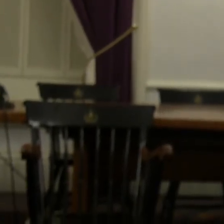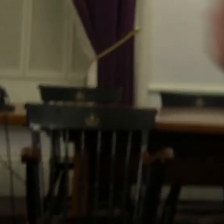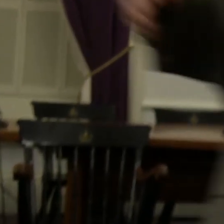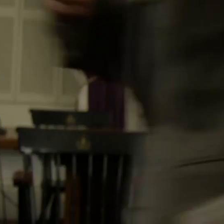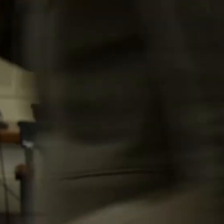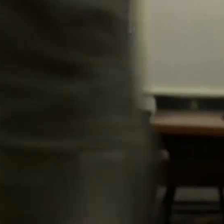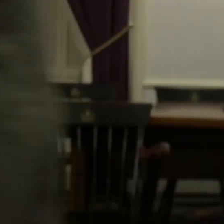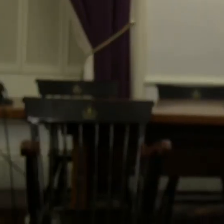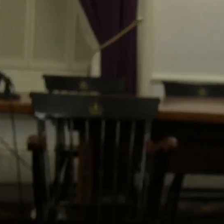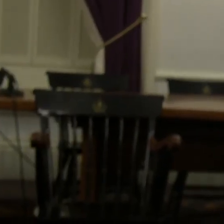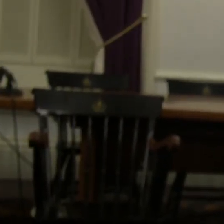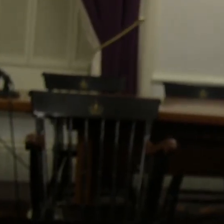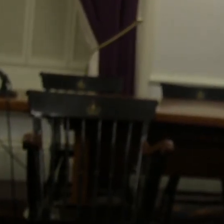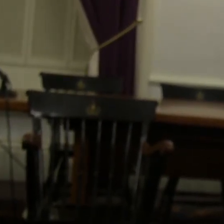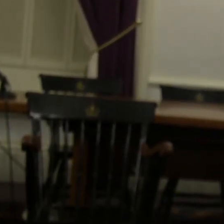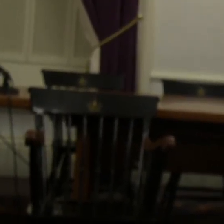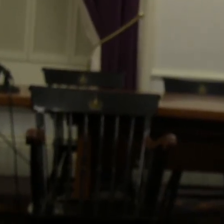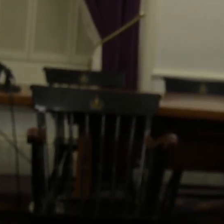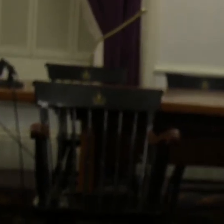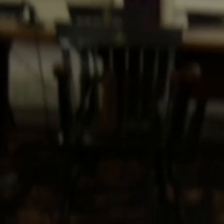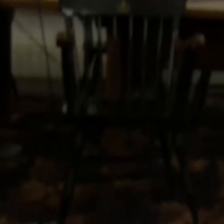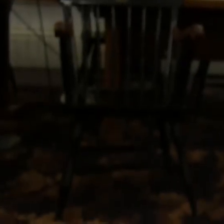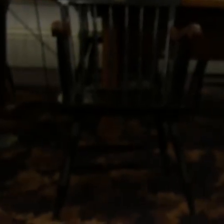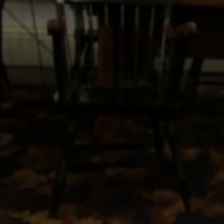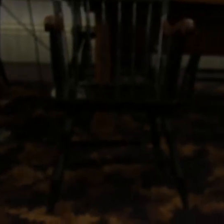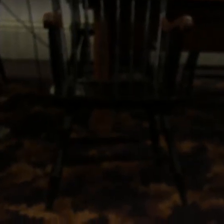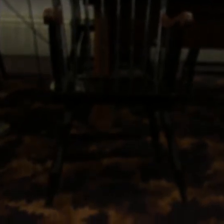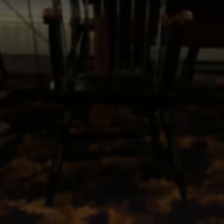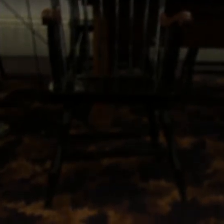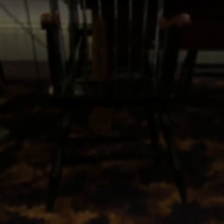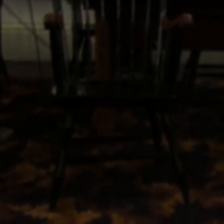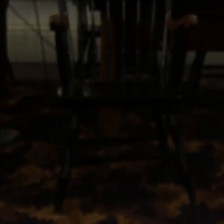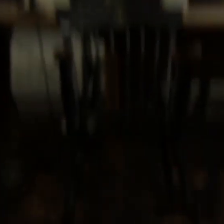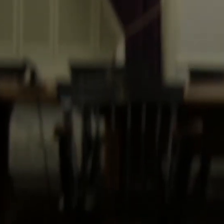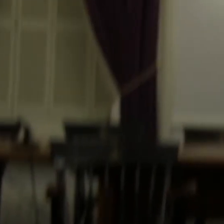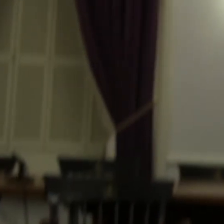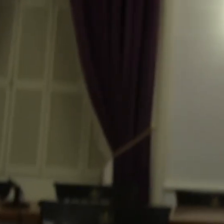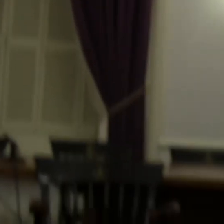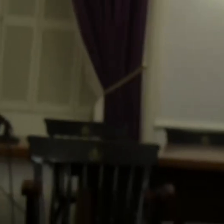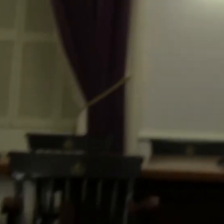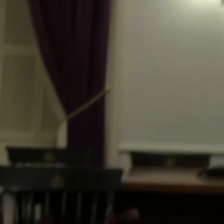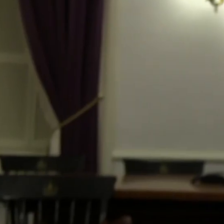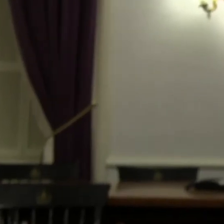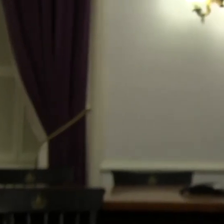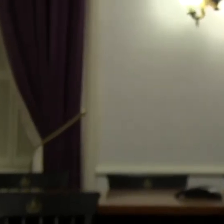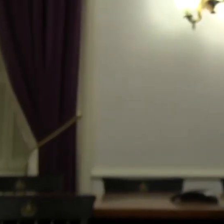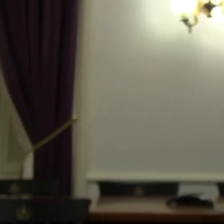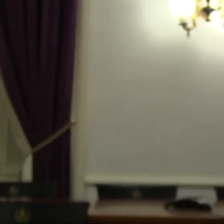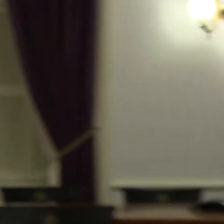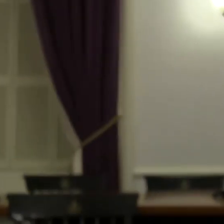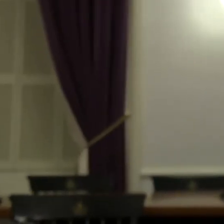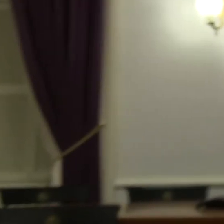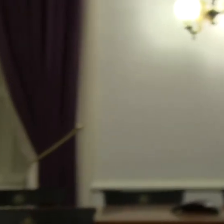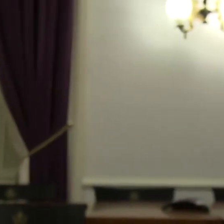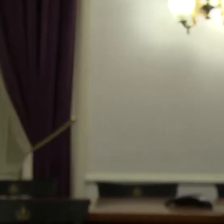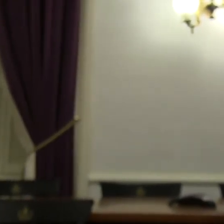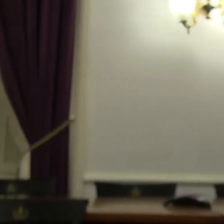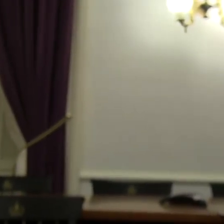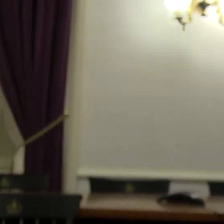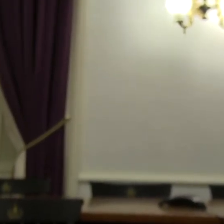Thank you, everyone, and have a great day talking about our community, our health, and our well-being. Happy Disability Awareness Day. Thank